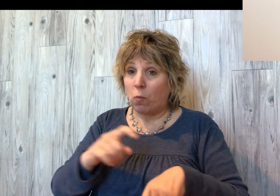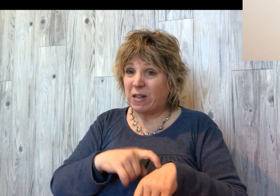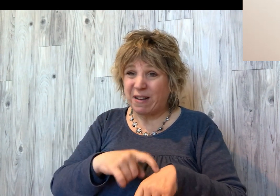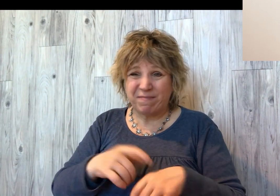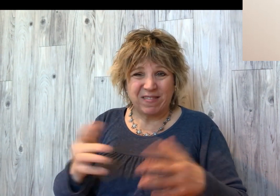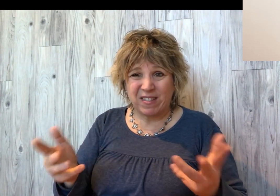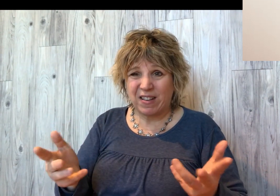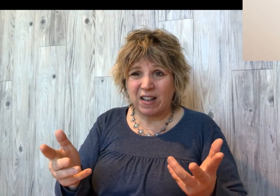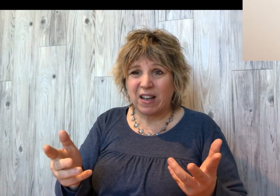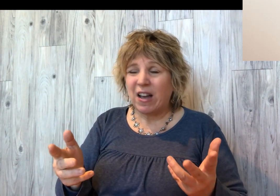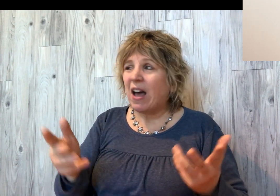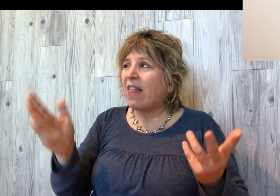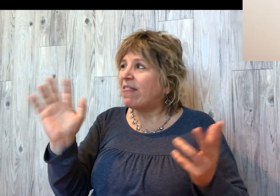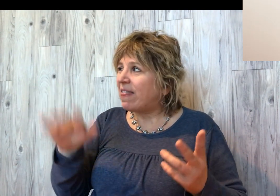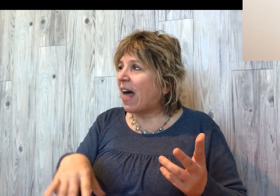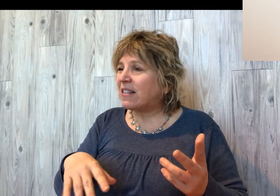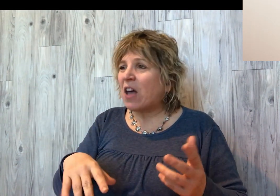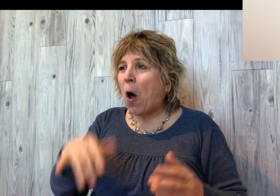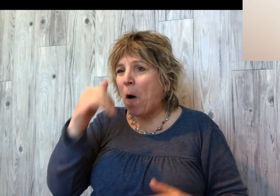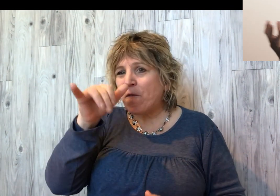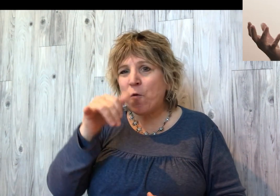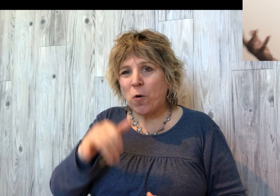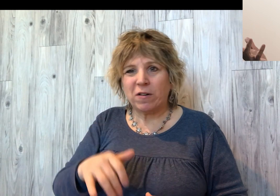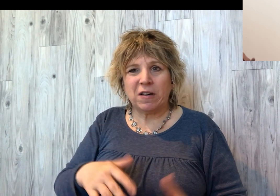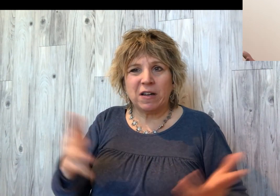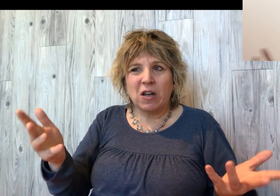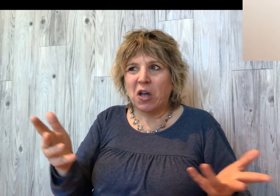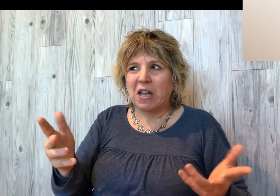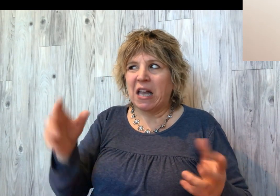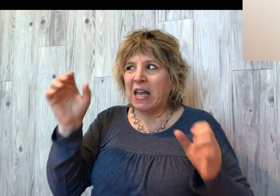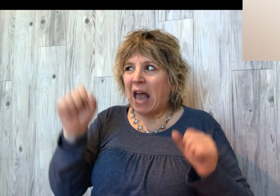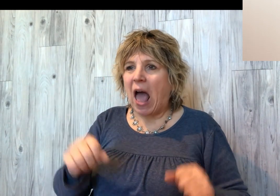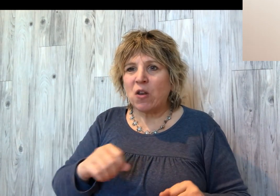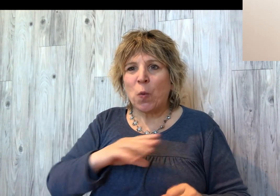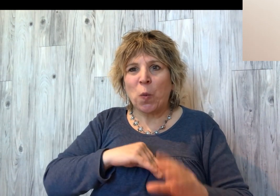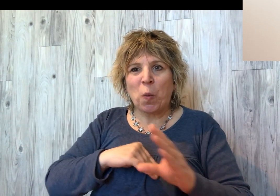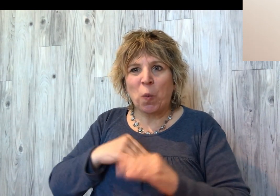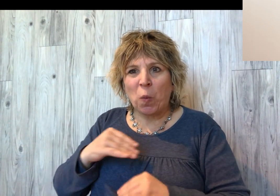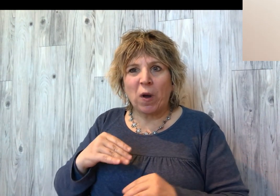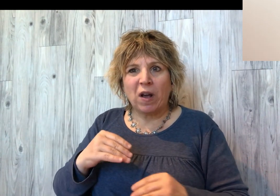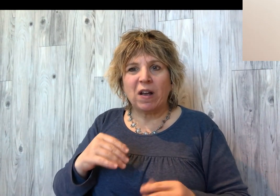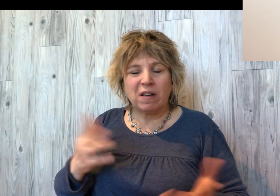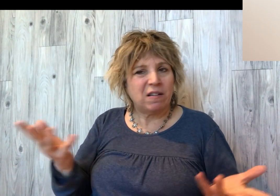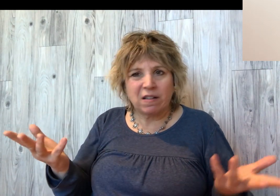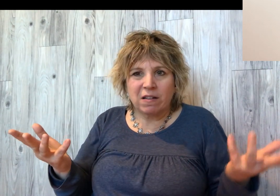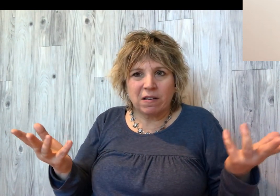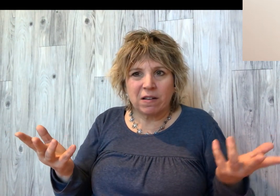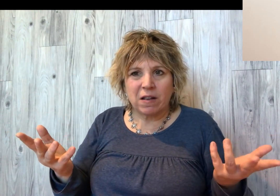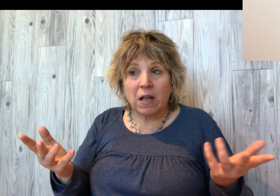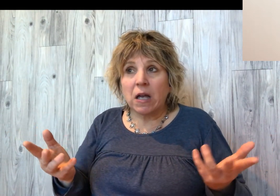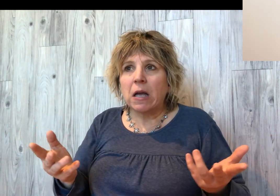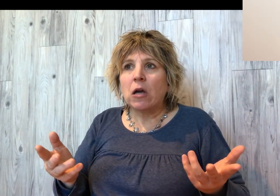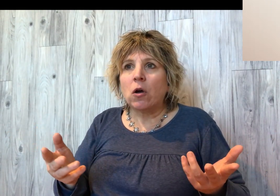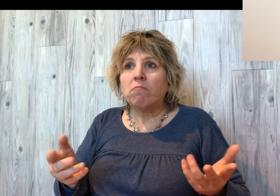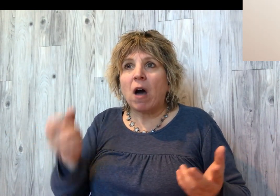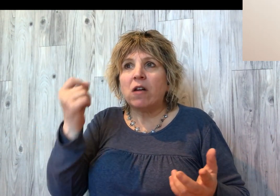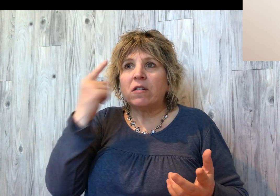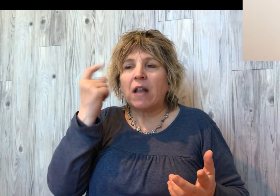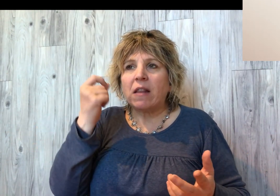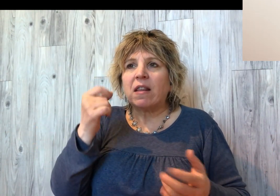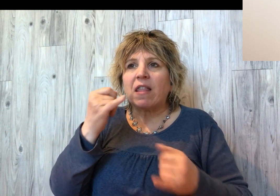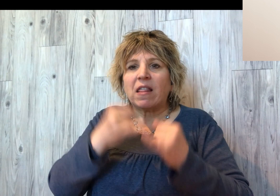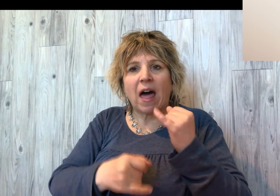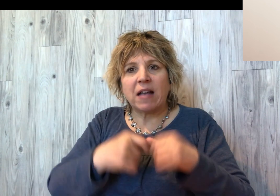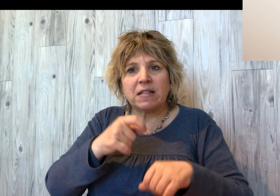time? That's the anthem of fool. Sounds like a really bad idea. We could get really hurt. What time you want to do it? Okay? See, you know